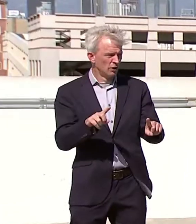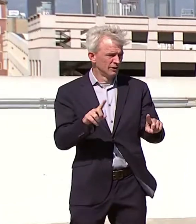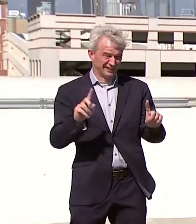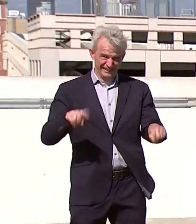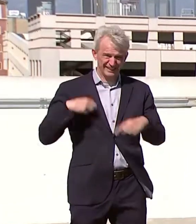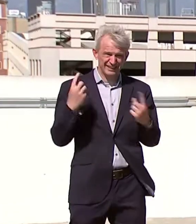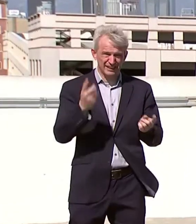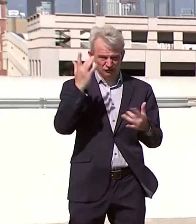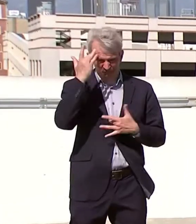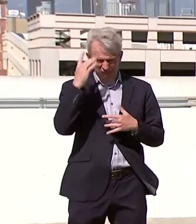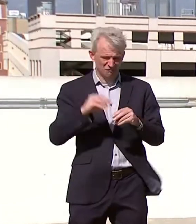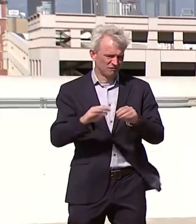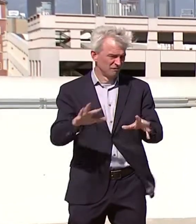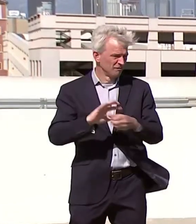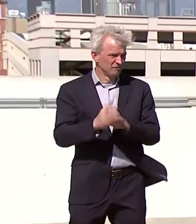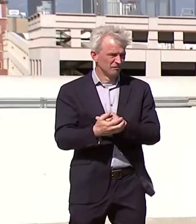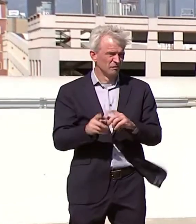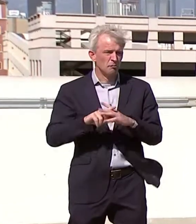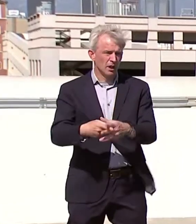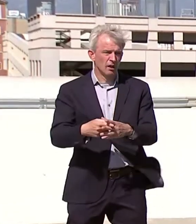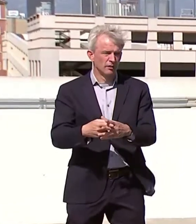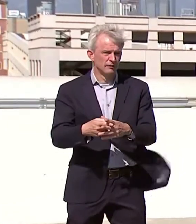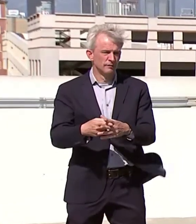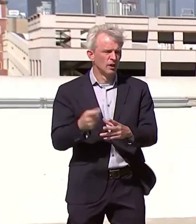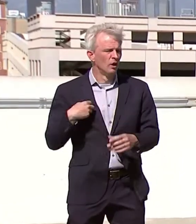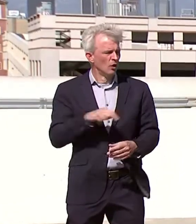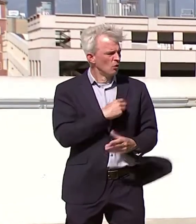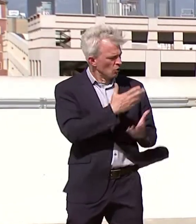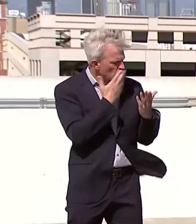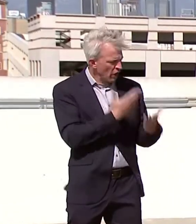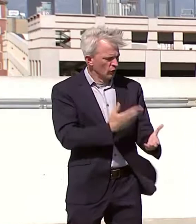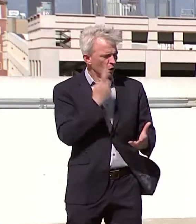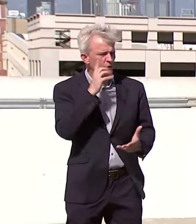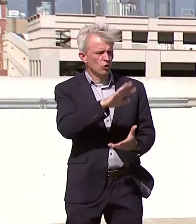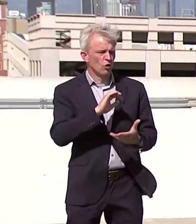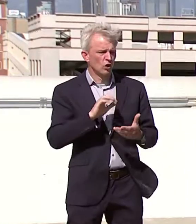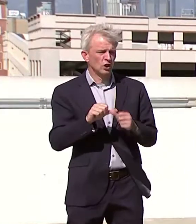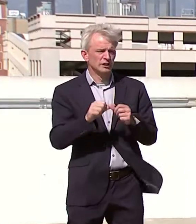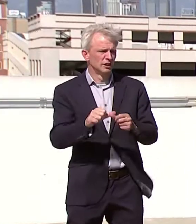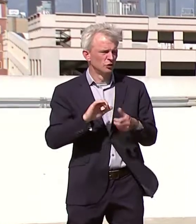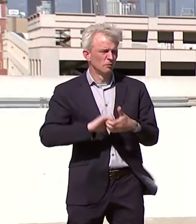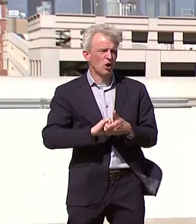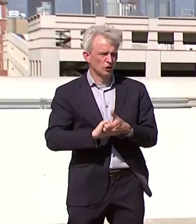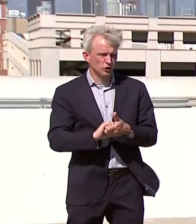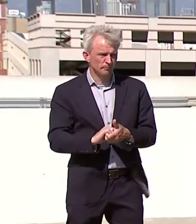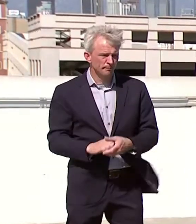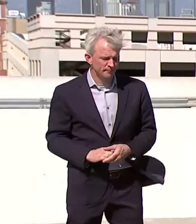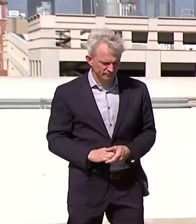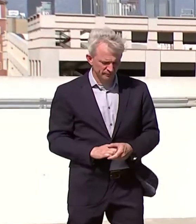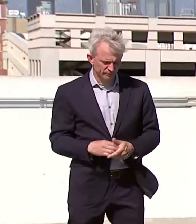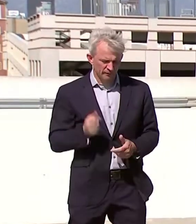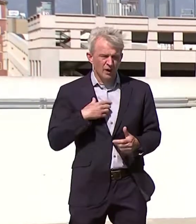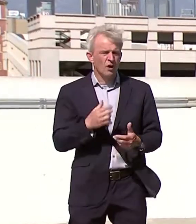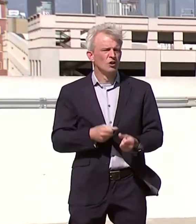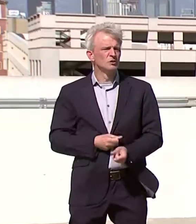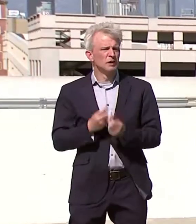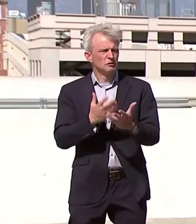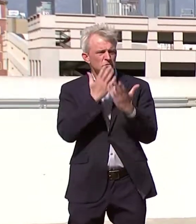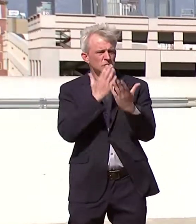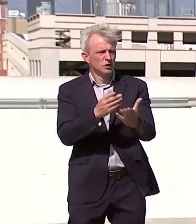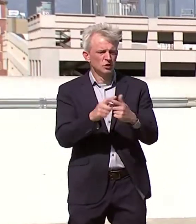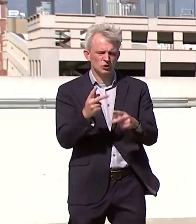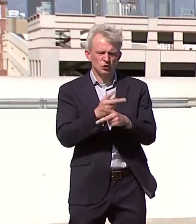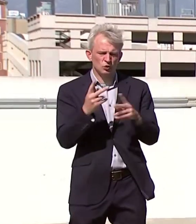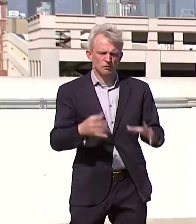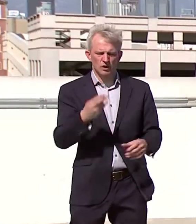pandemic began, and we're especially grateful for your continued partnership. I also want to express my gratitude to Supervisor